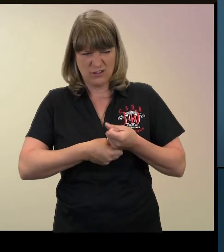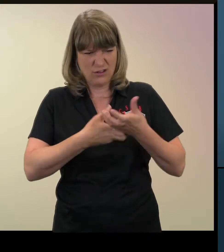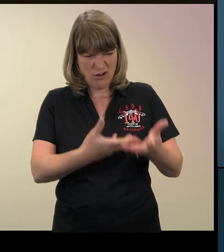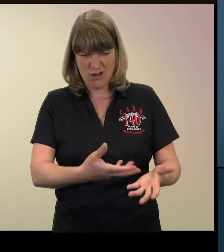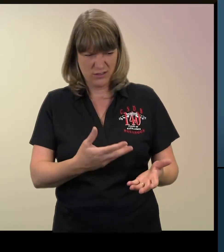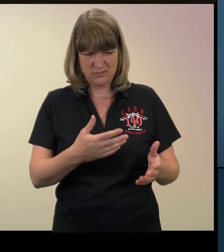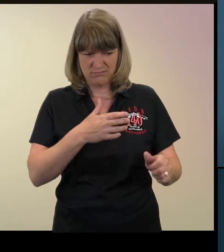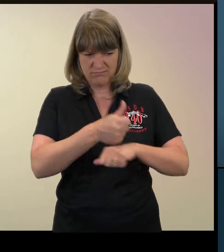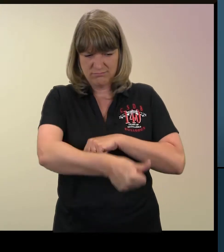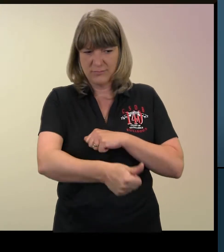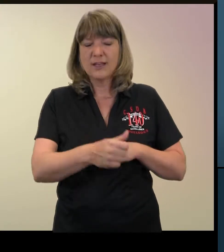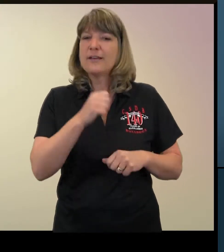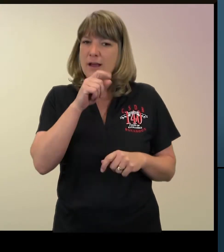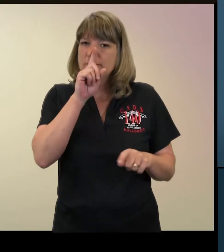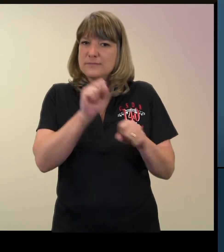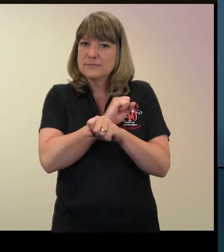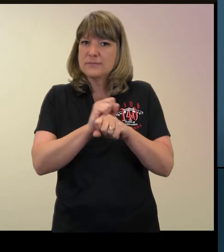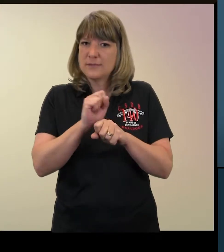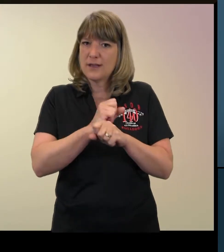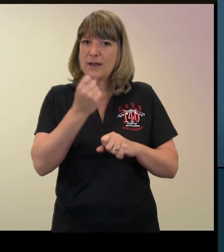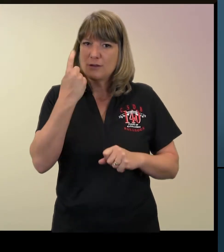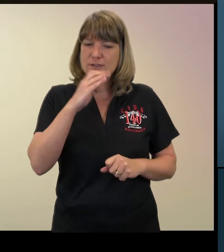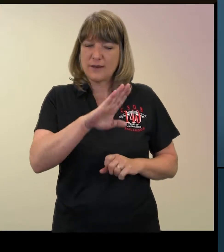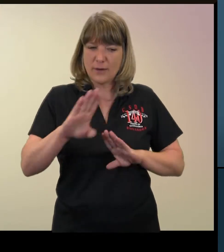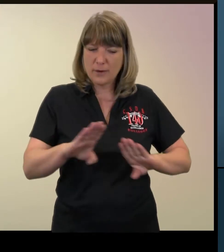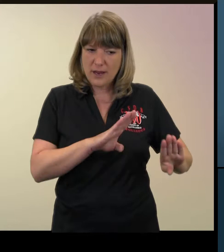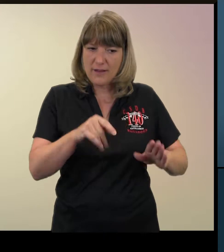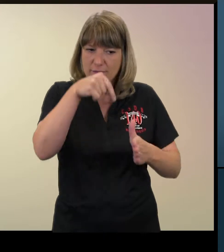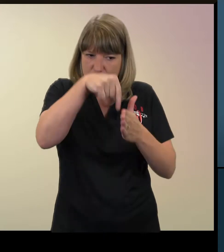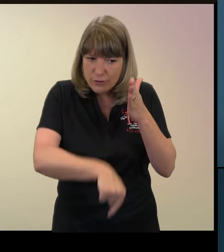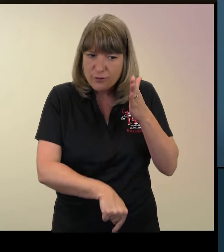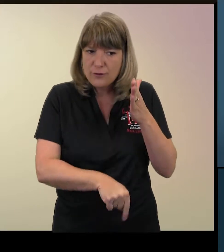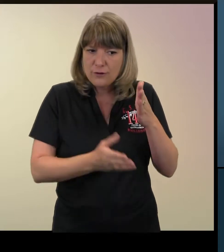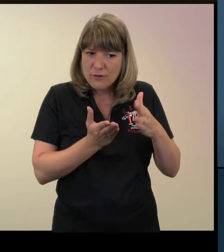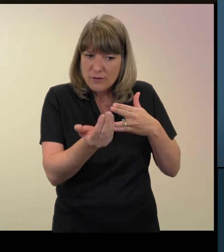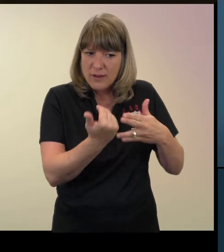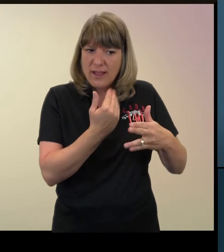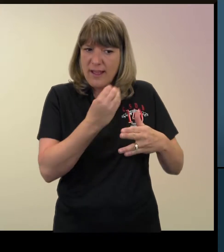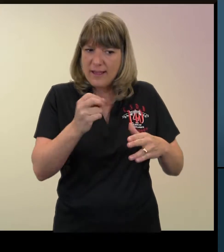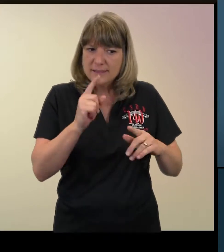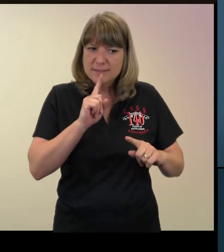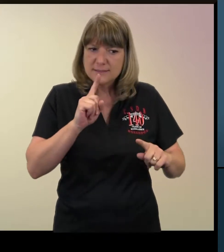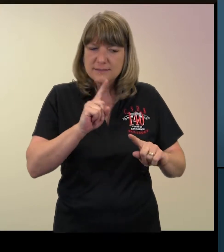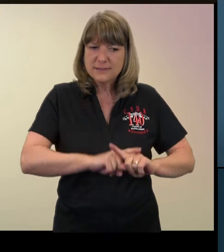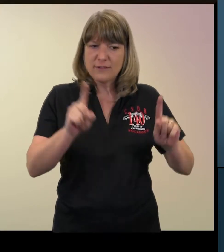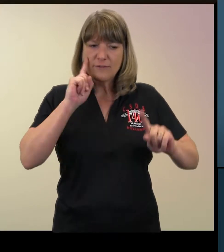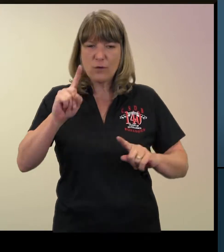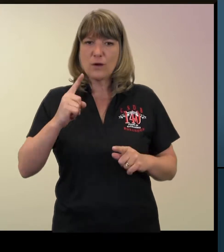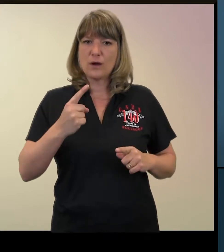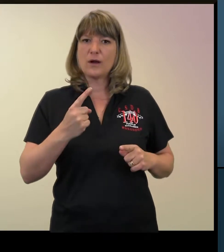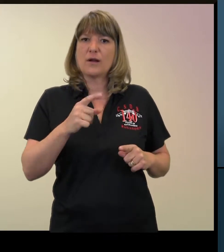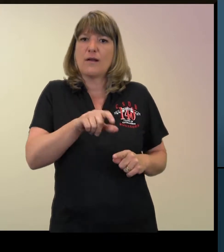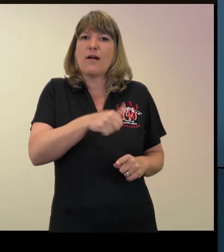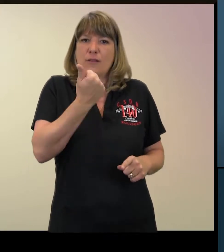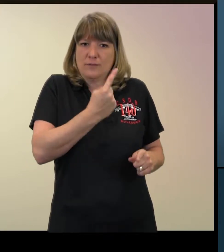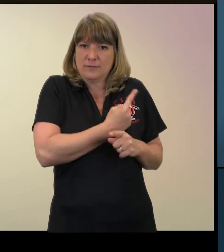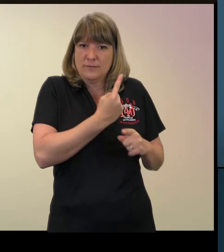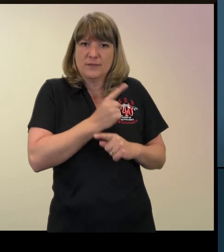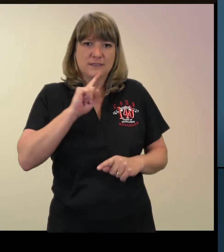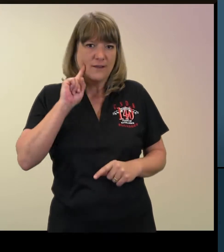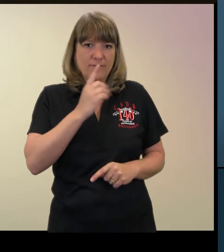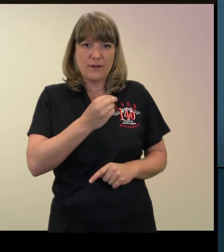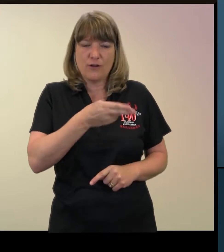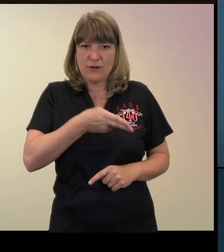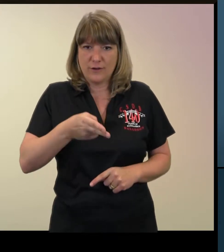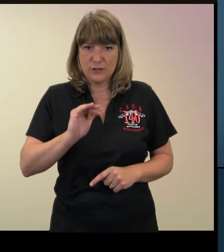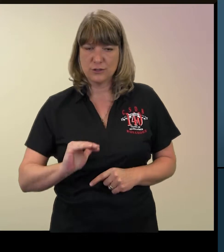really understanding the context of that child's behaviors and how those behaviors differ from most children who are deaf and hard of hearing.